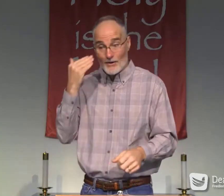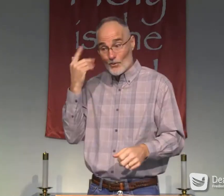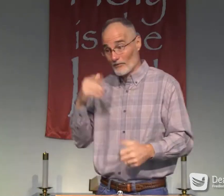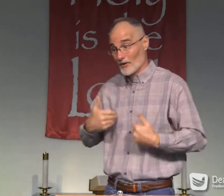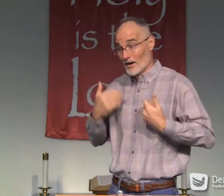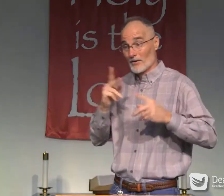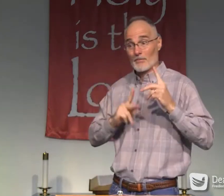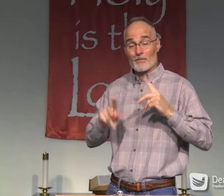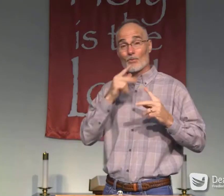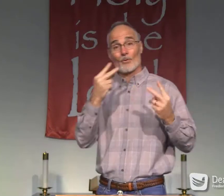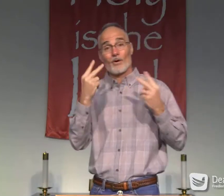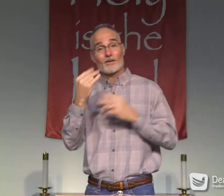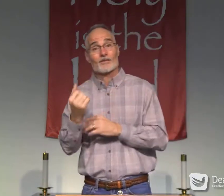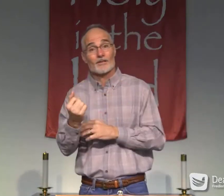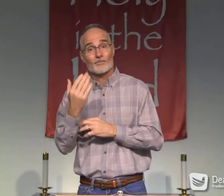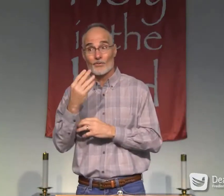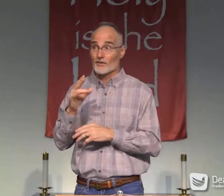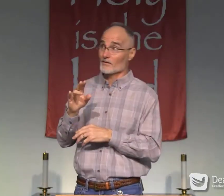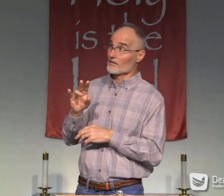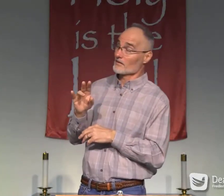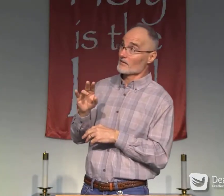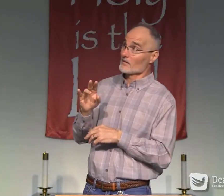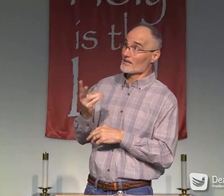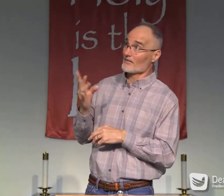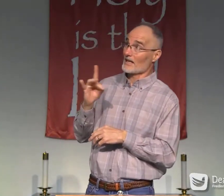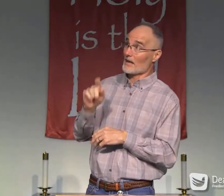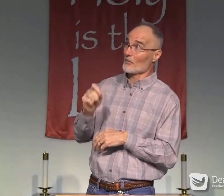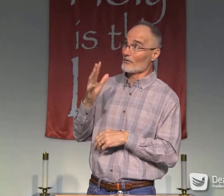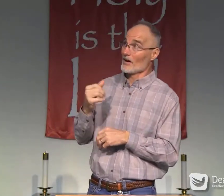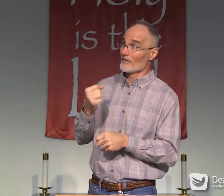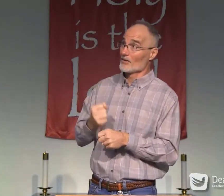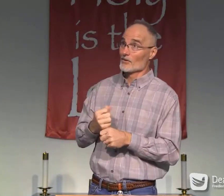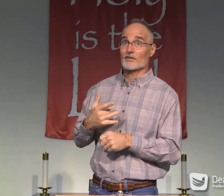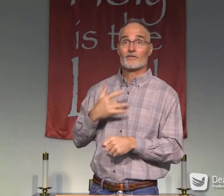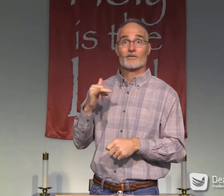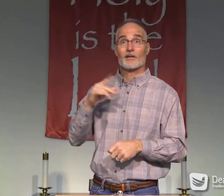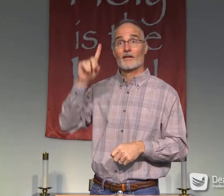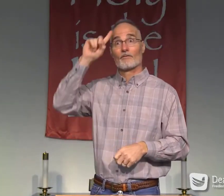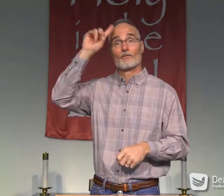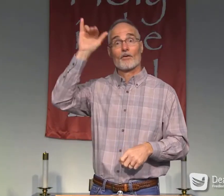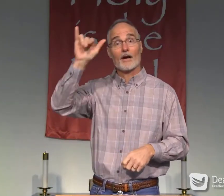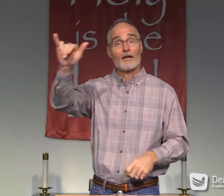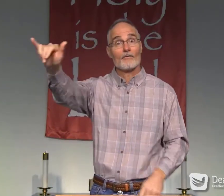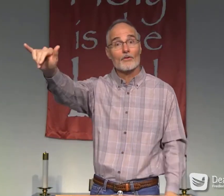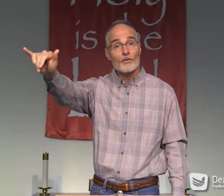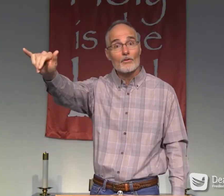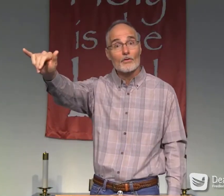78 and a half years. And I know for young people who are watching this, they think 78 and a half years feels like an